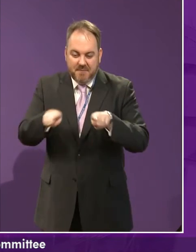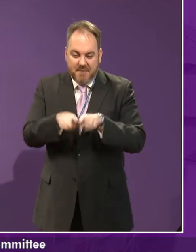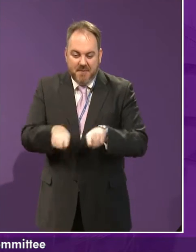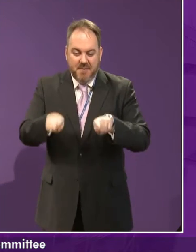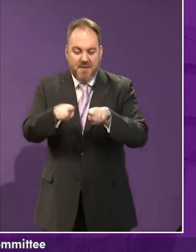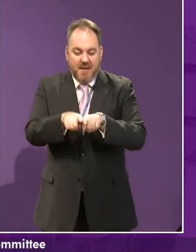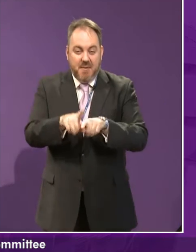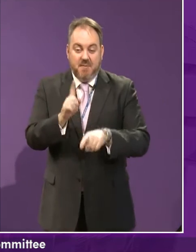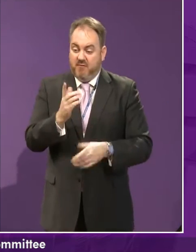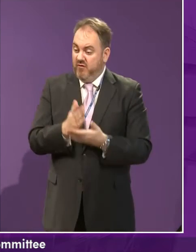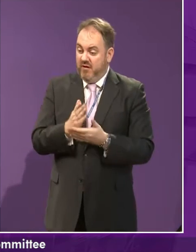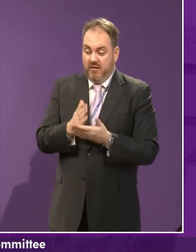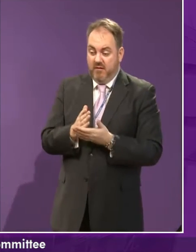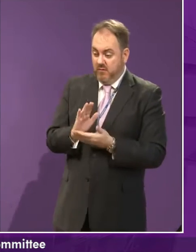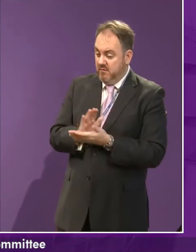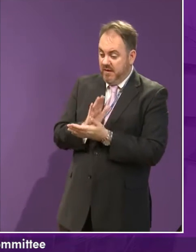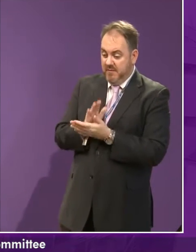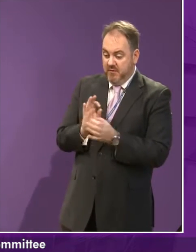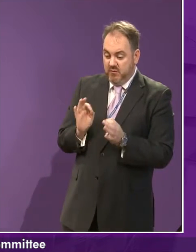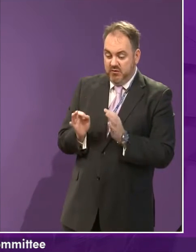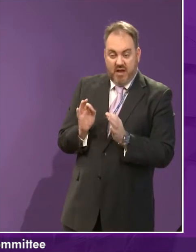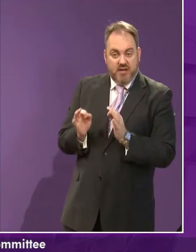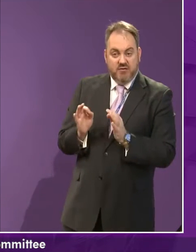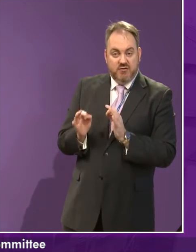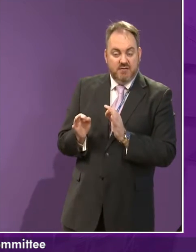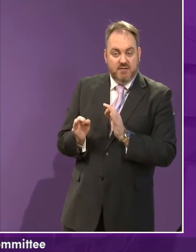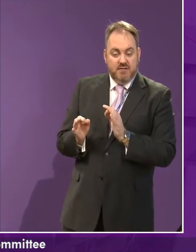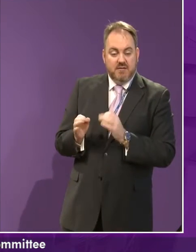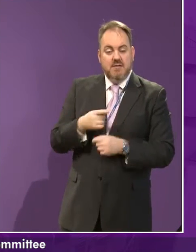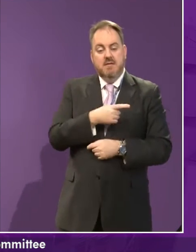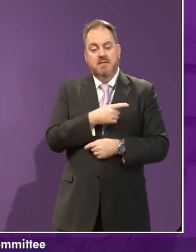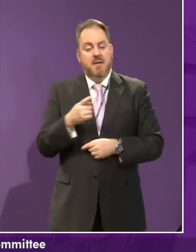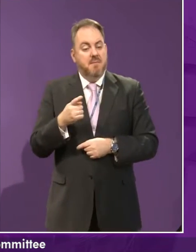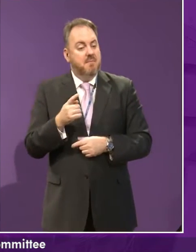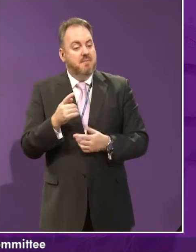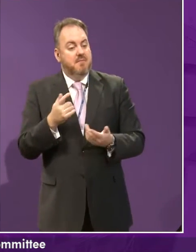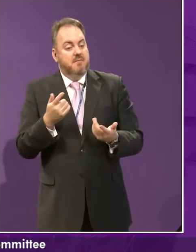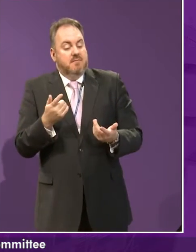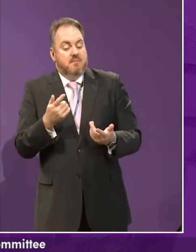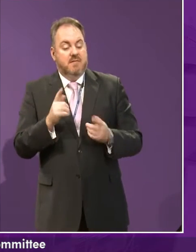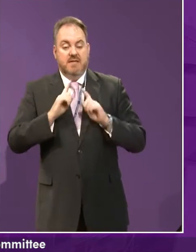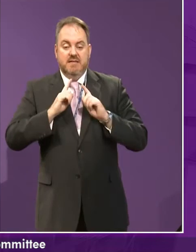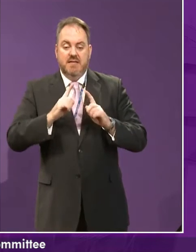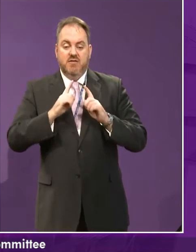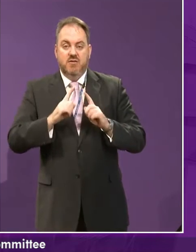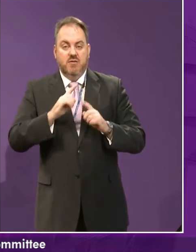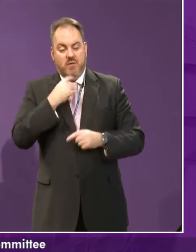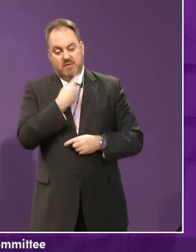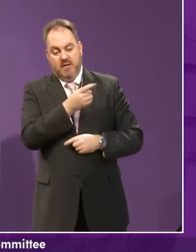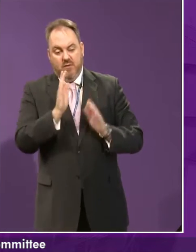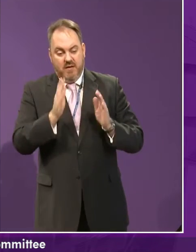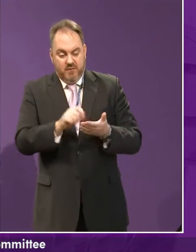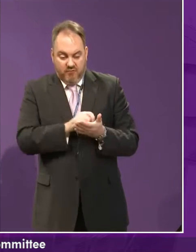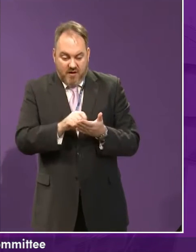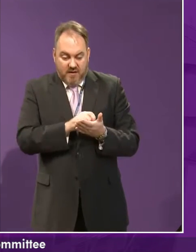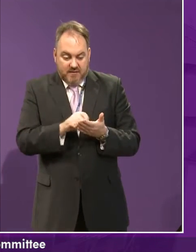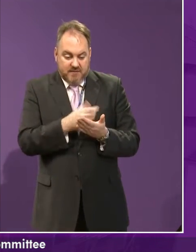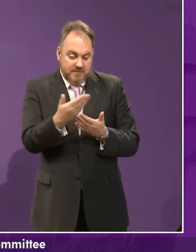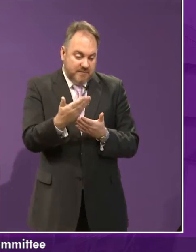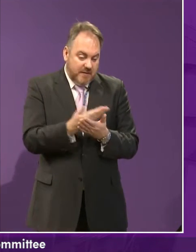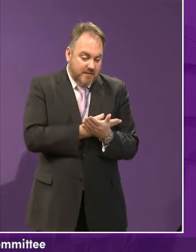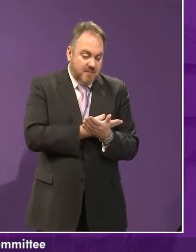occasion, our academic colleagues will set an essay instead of an exam in some subject